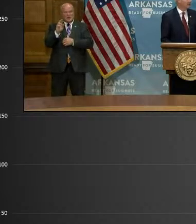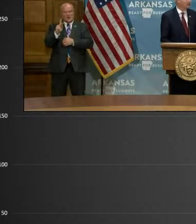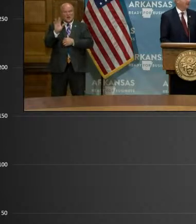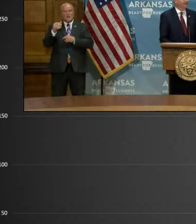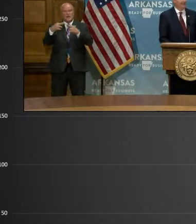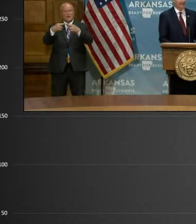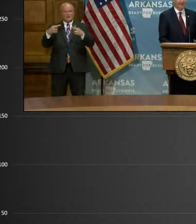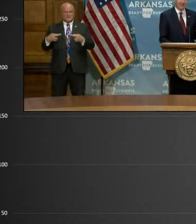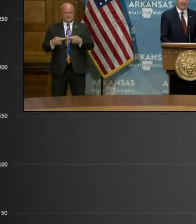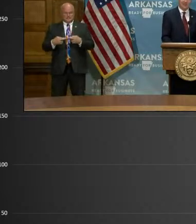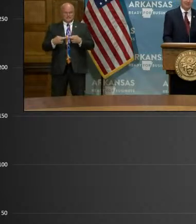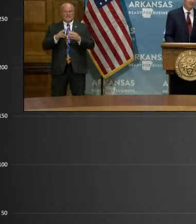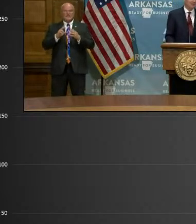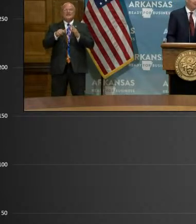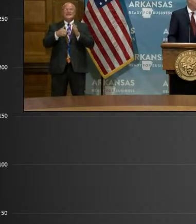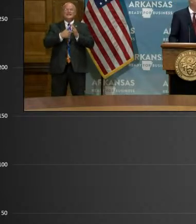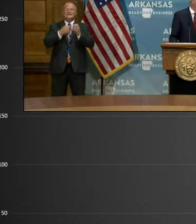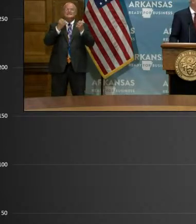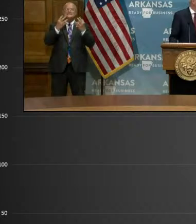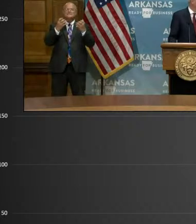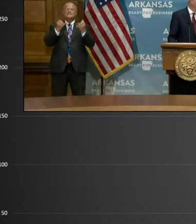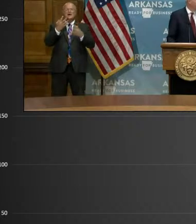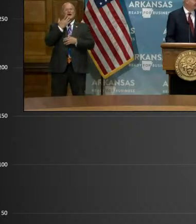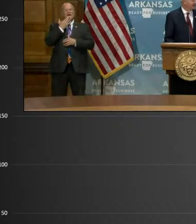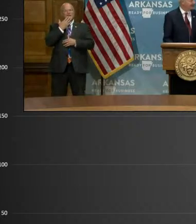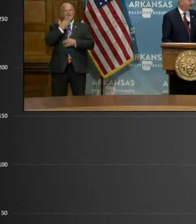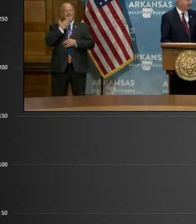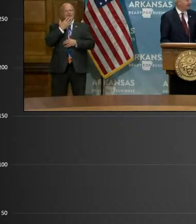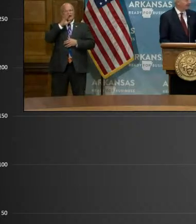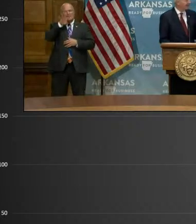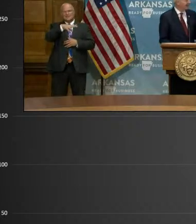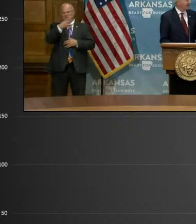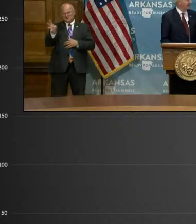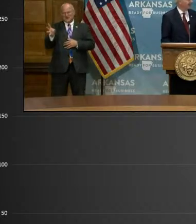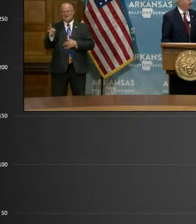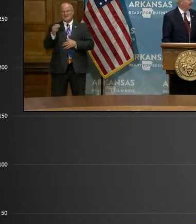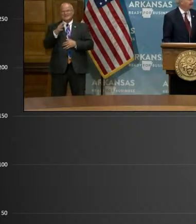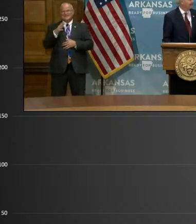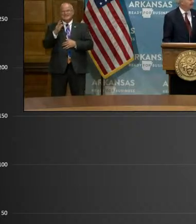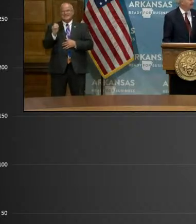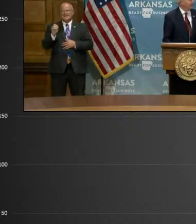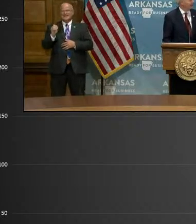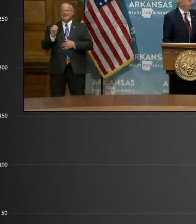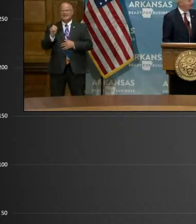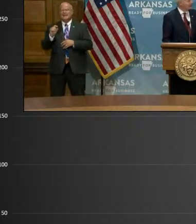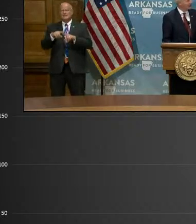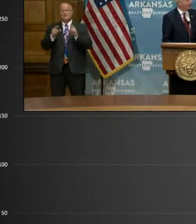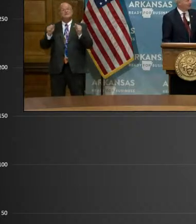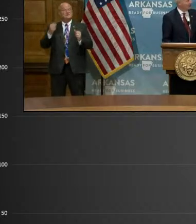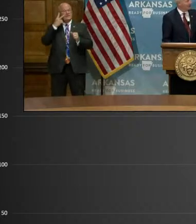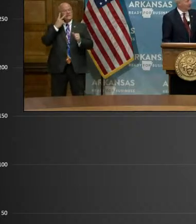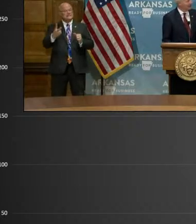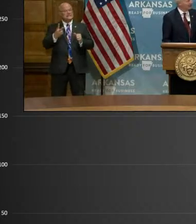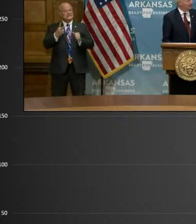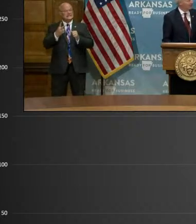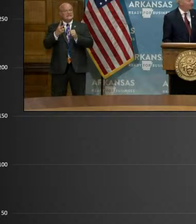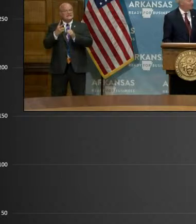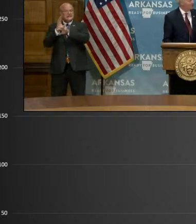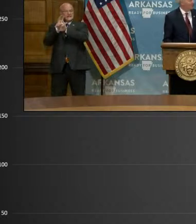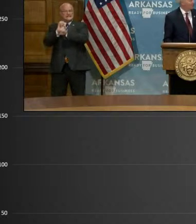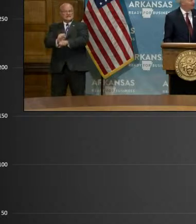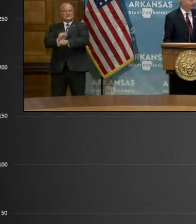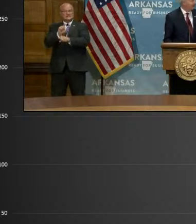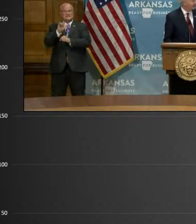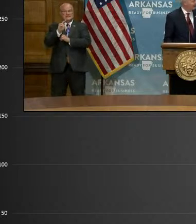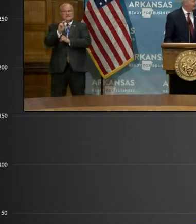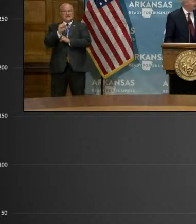have spiked to an all-time high on hospitalizations and on active cases. I just